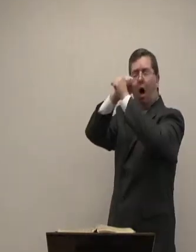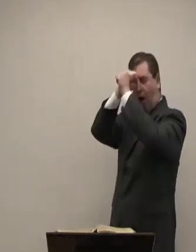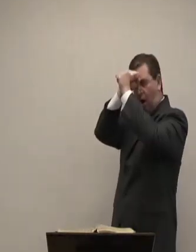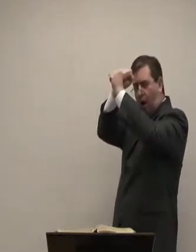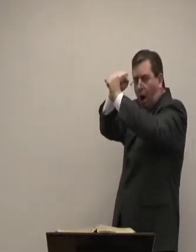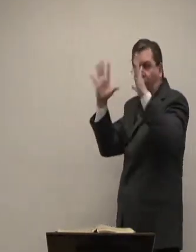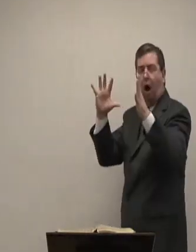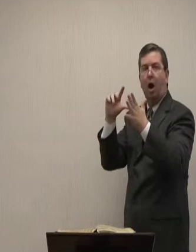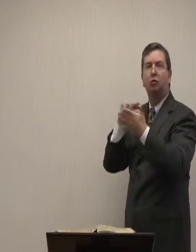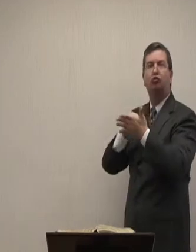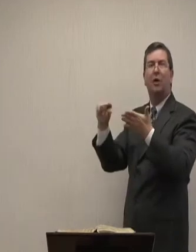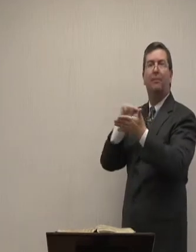then